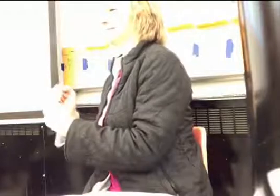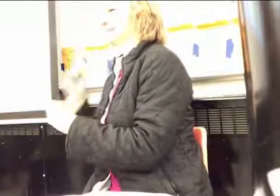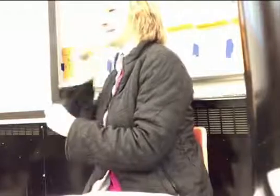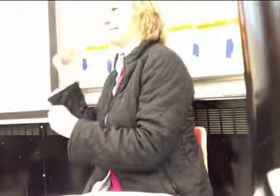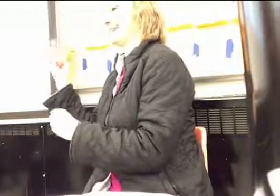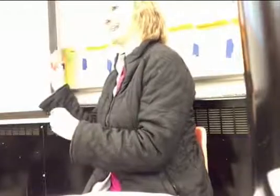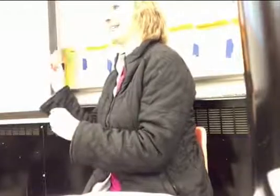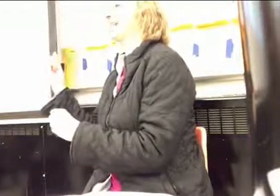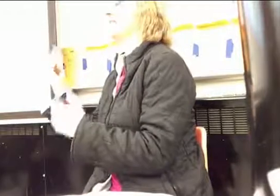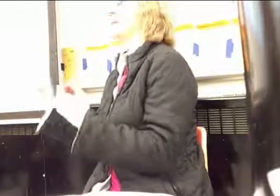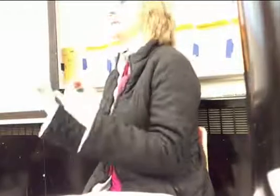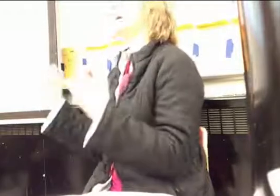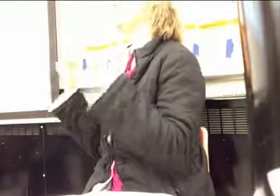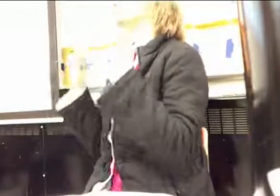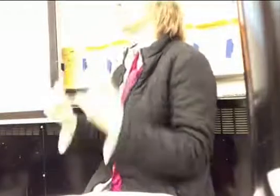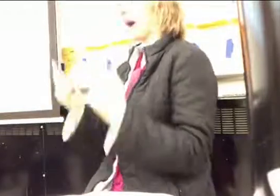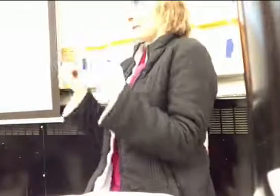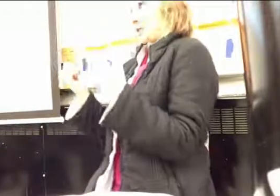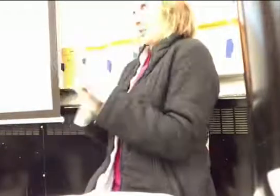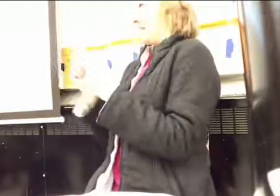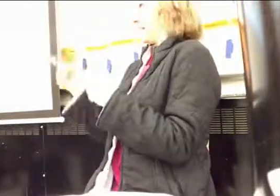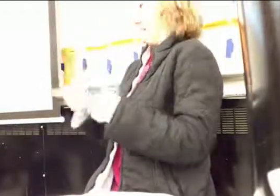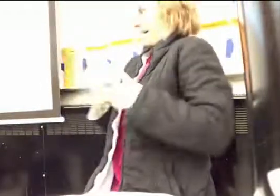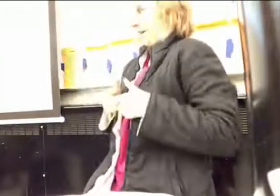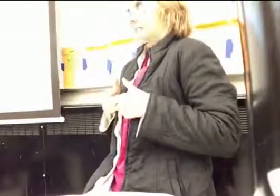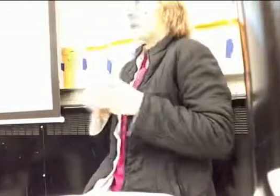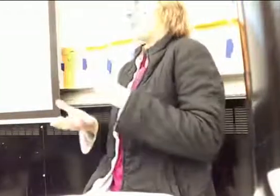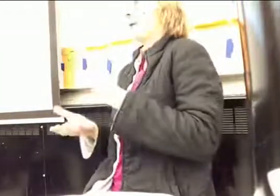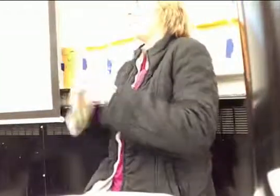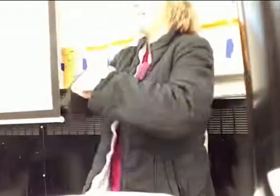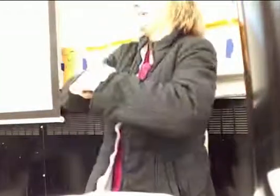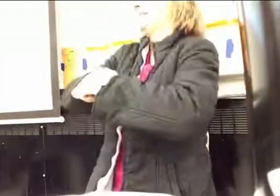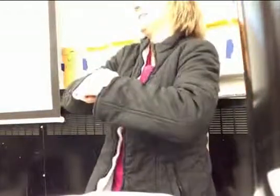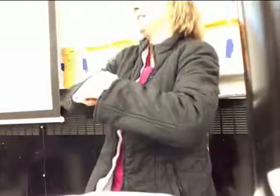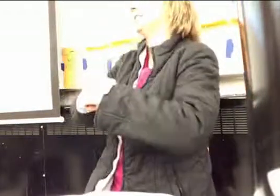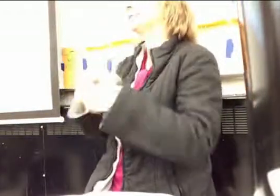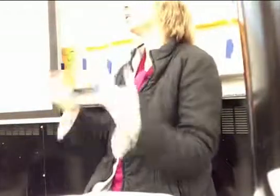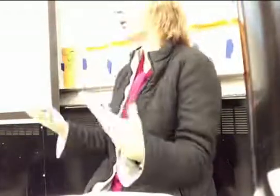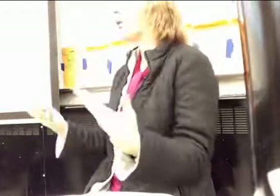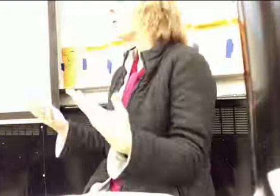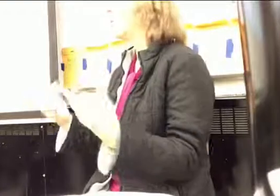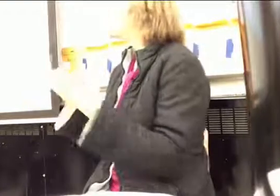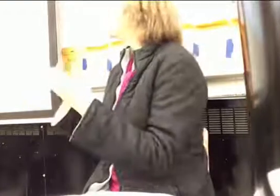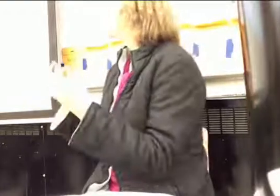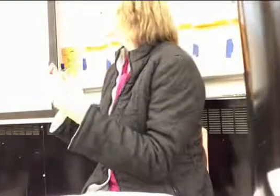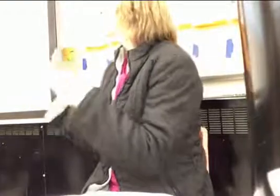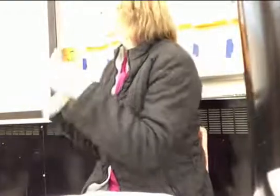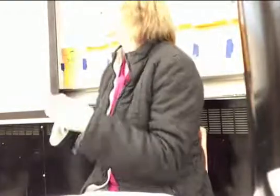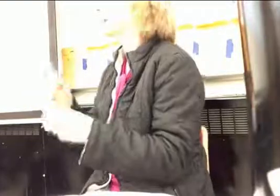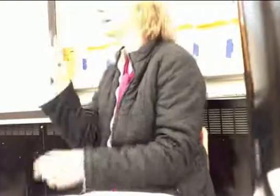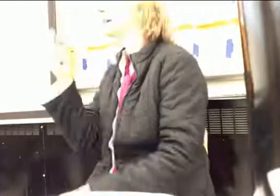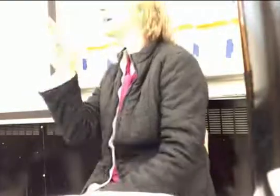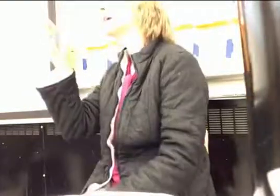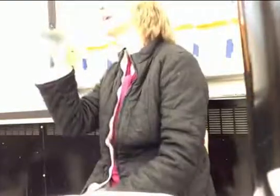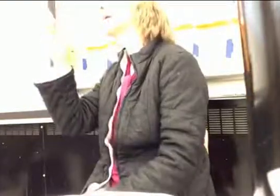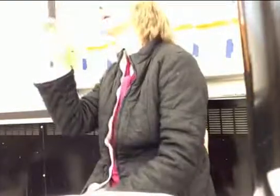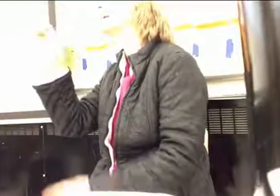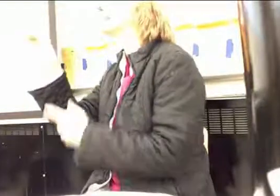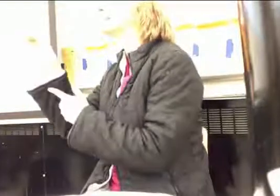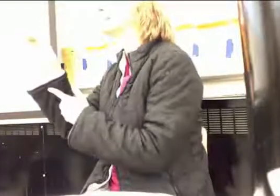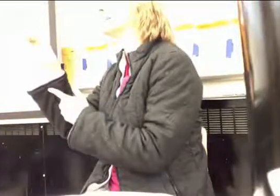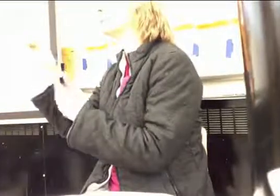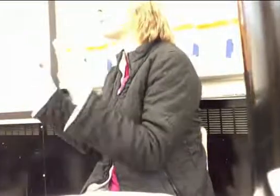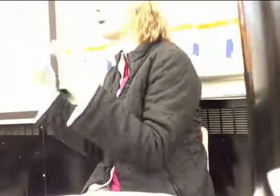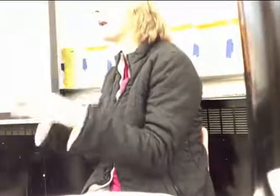we do with our gold medals and what we do with these right here is we plate them. And we basically do what's called gilding them. Now what happens